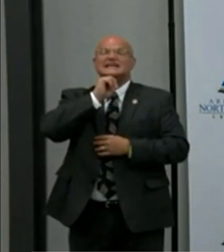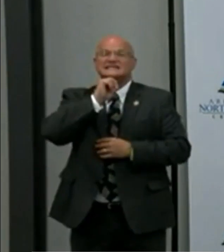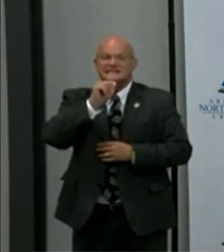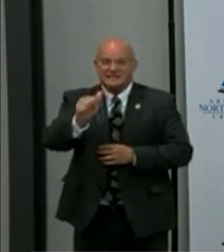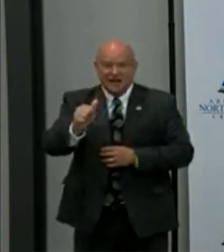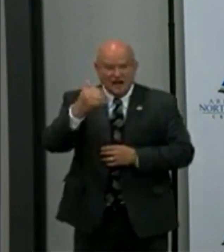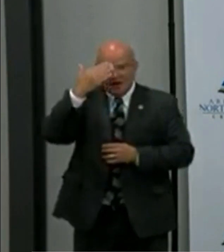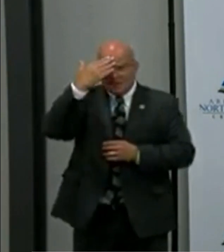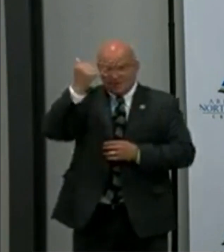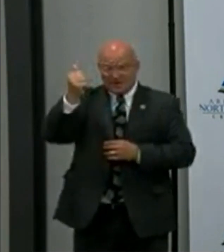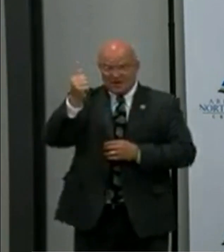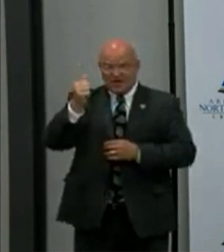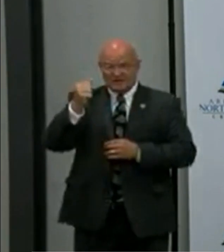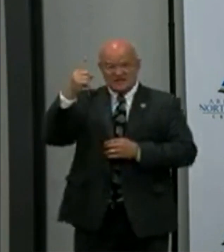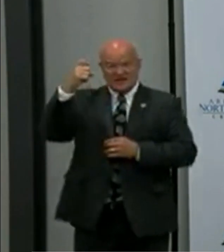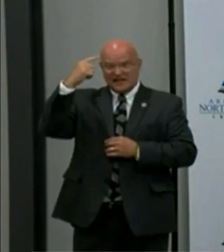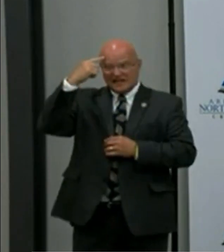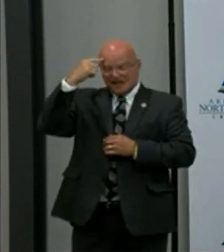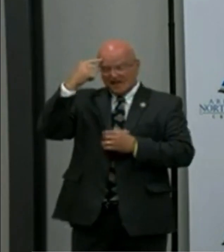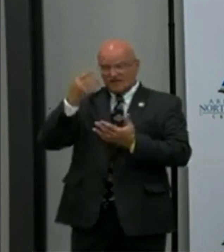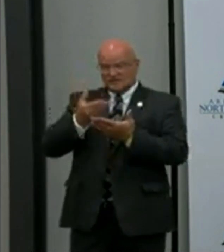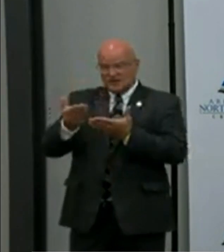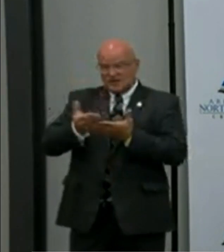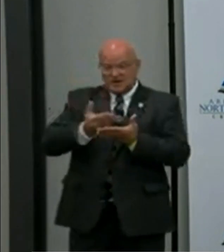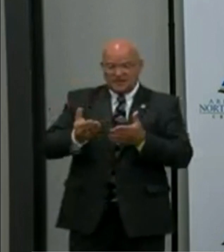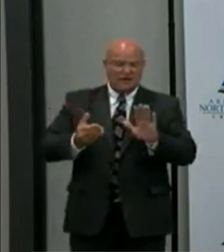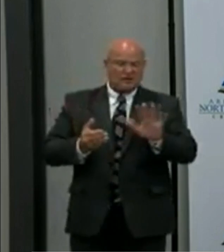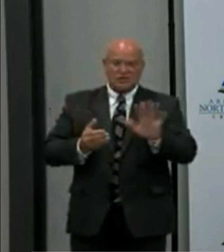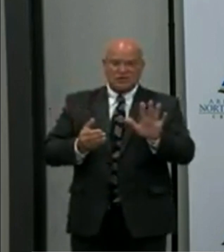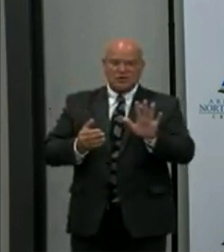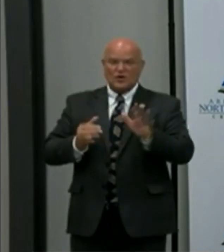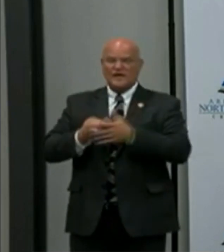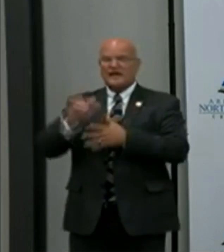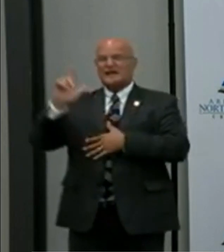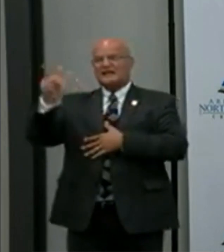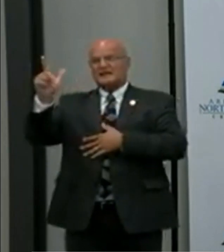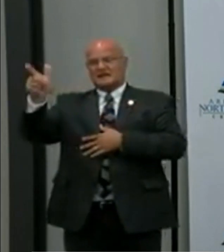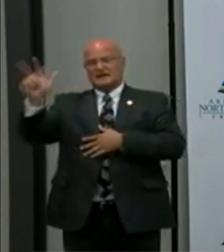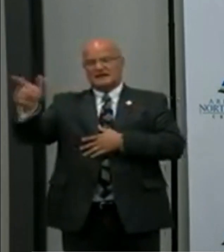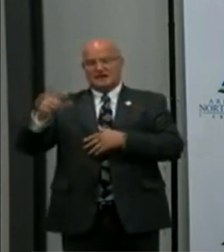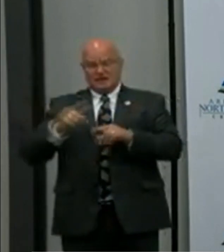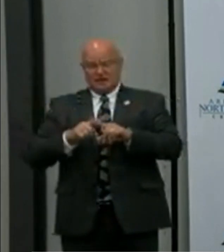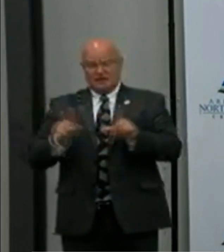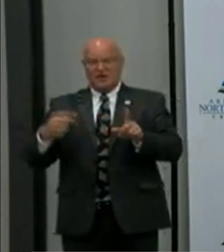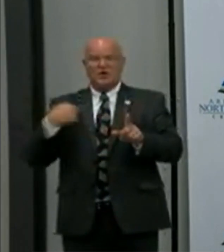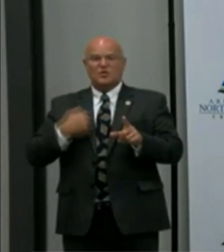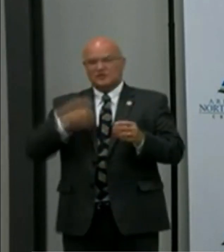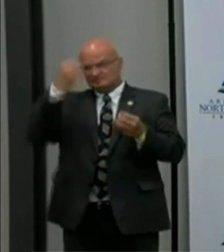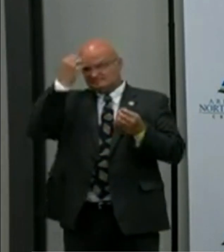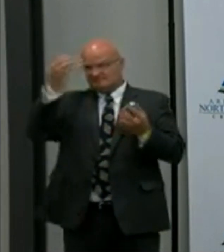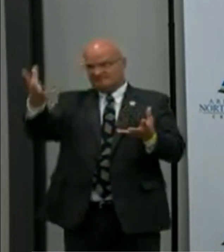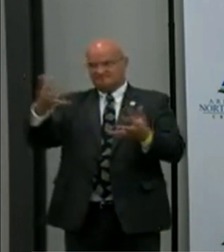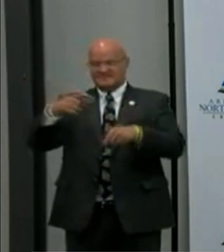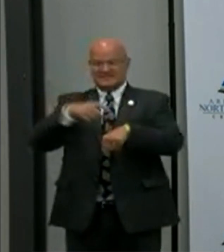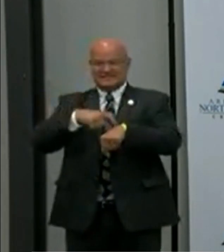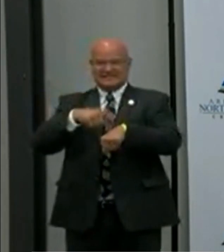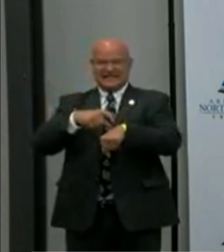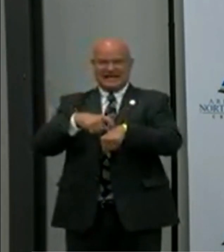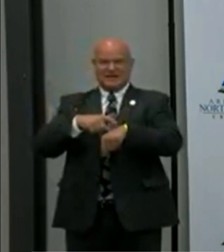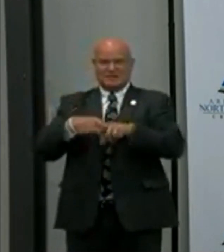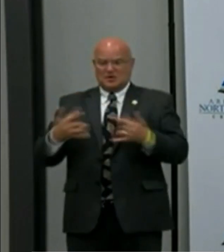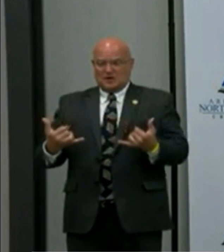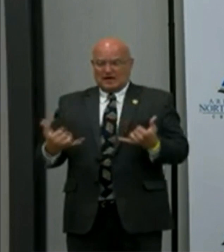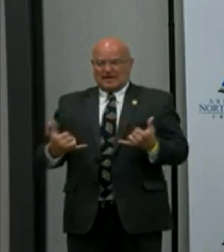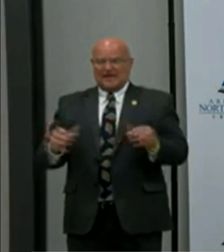of the acquisition through the coalition. That will be down the road, hopefully, but we'll keep you posted in a time frame, but there's not